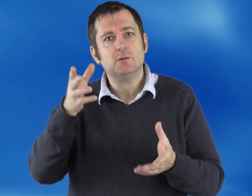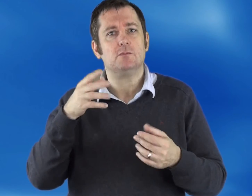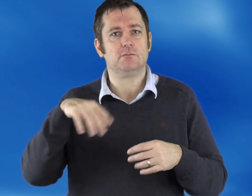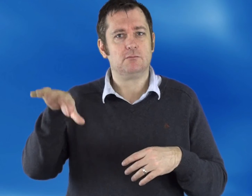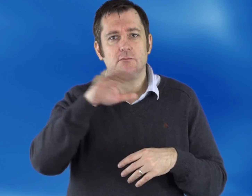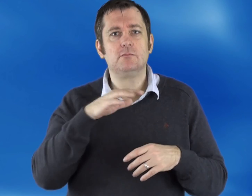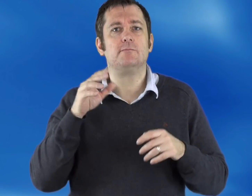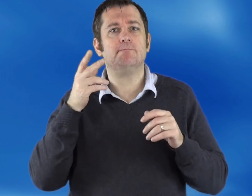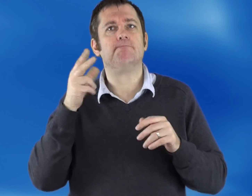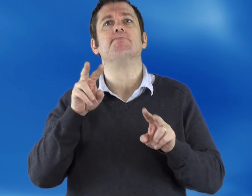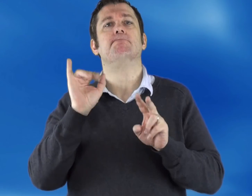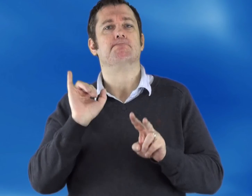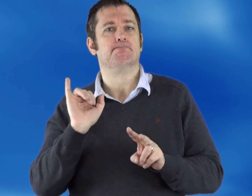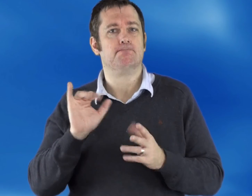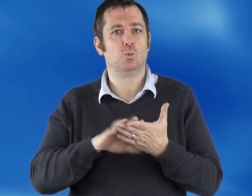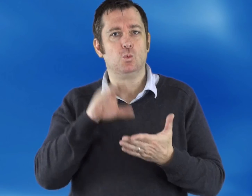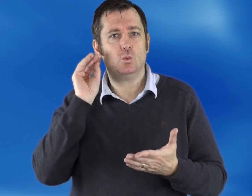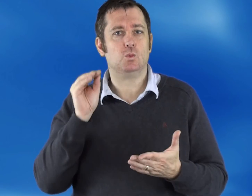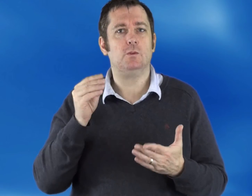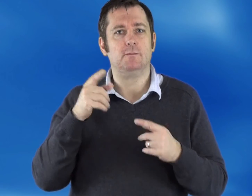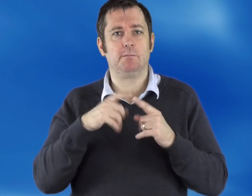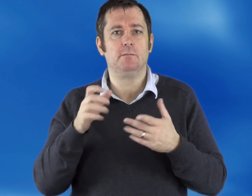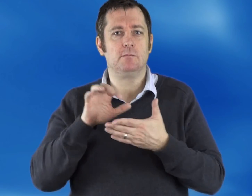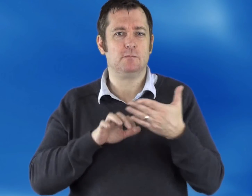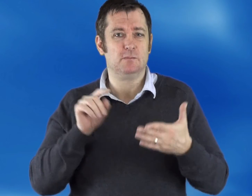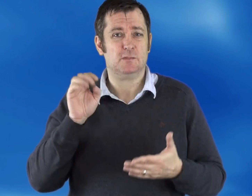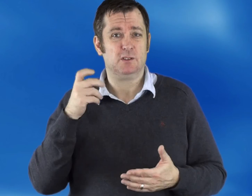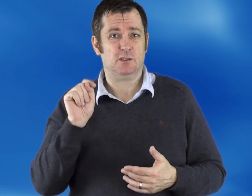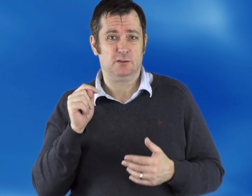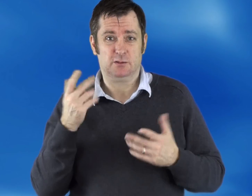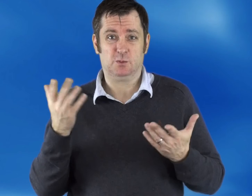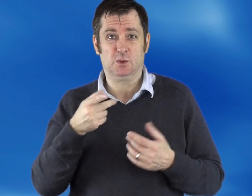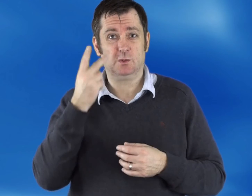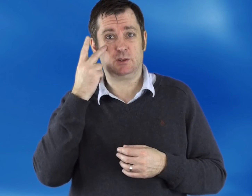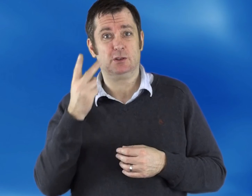This method could create full accessibility for the deaf population in obtaining information on the internet.